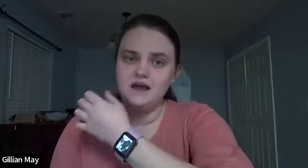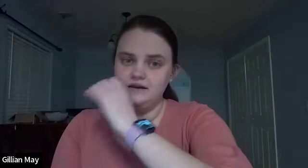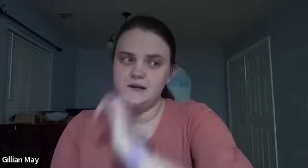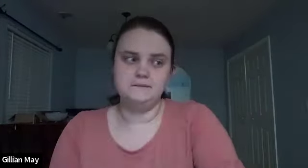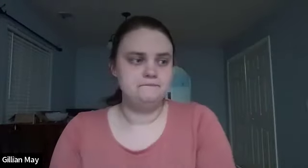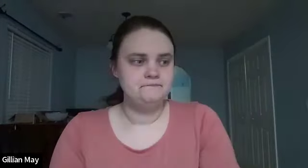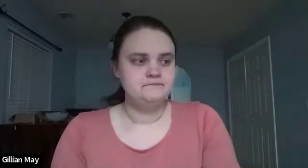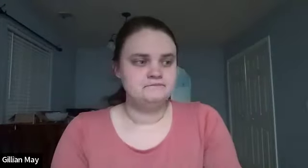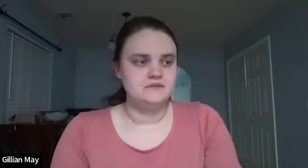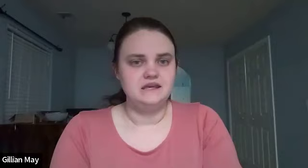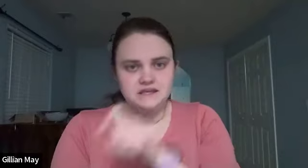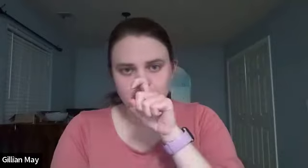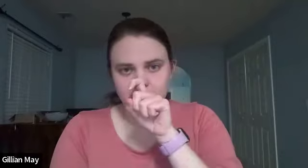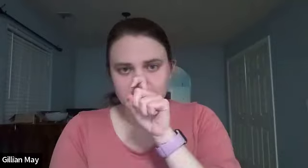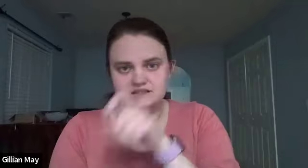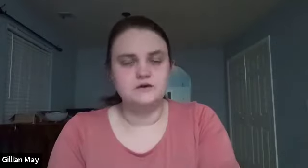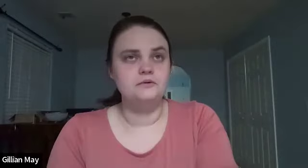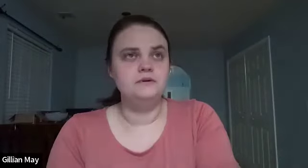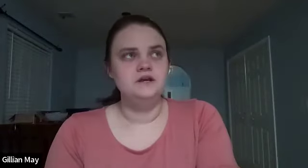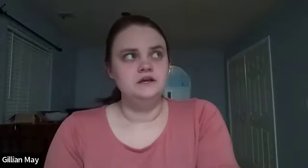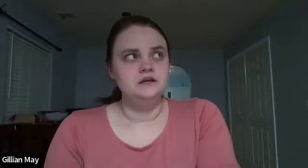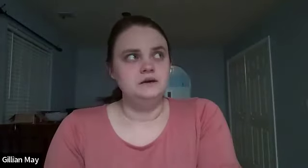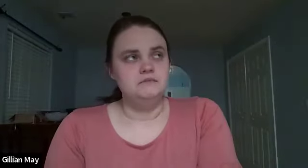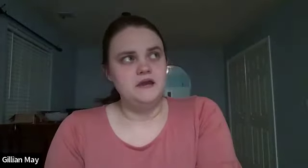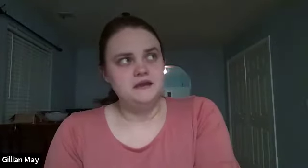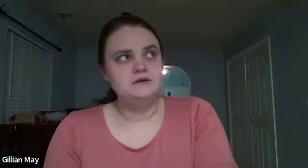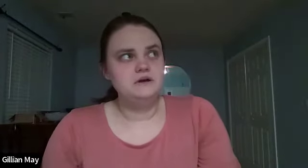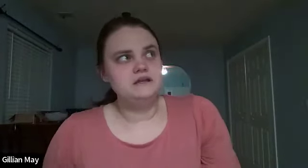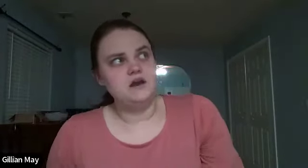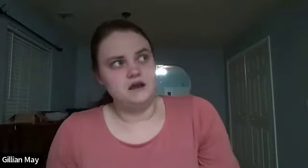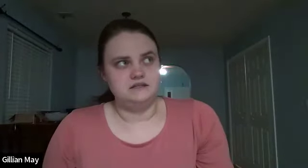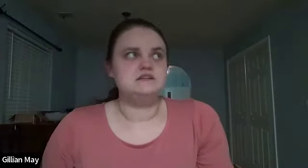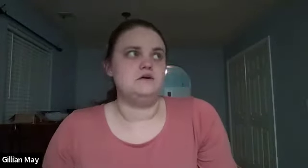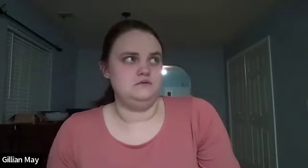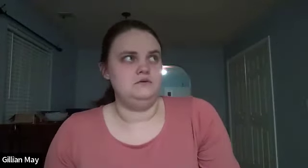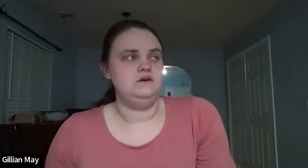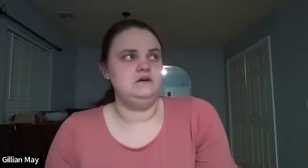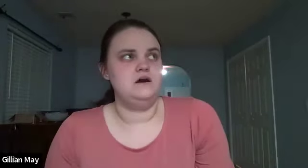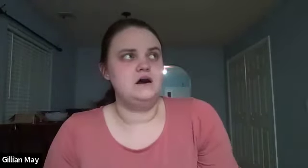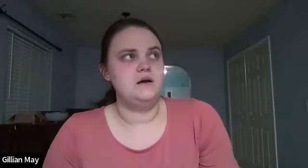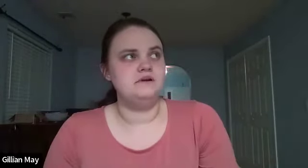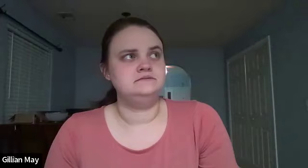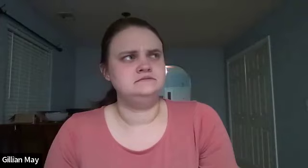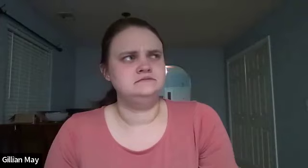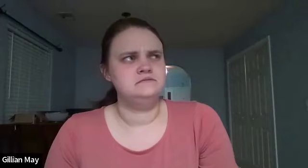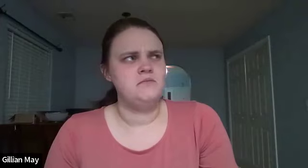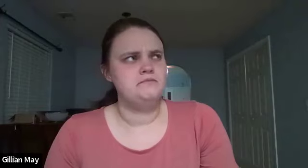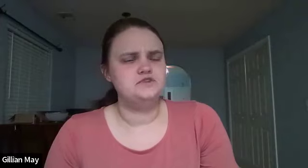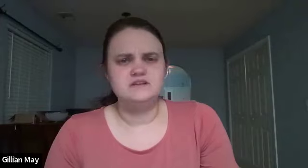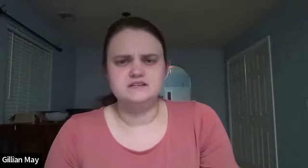sign. Like eagle got its own, penguin got its own. I'm trying to think of some